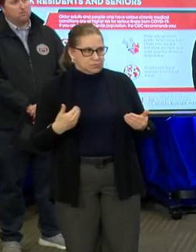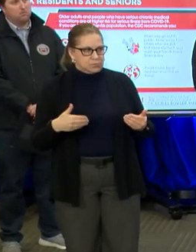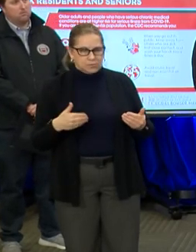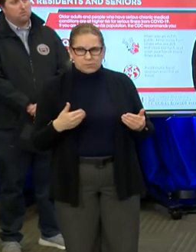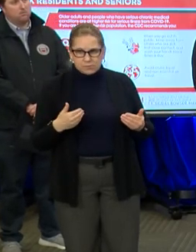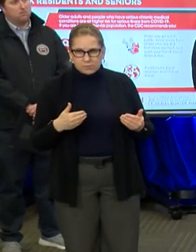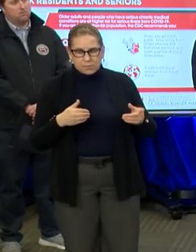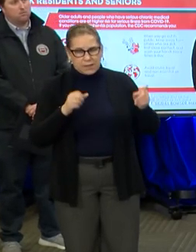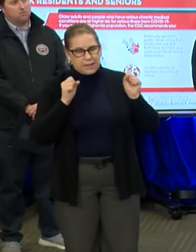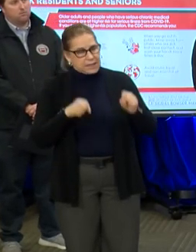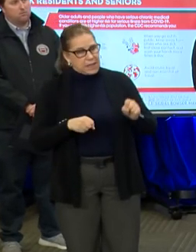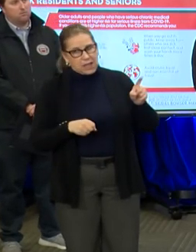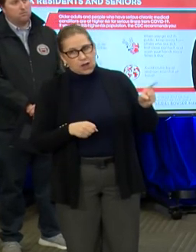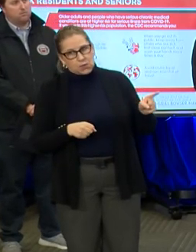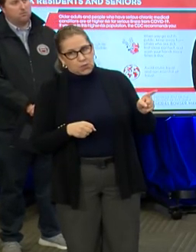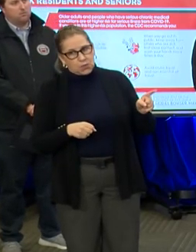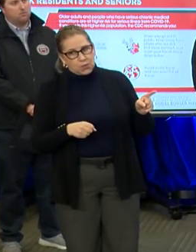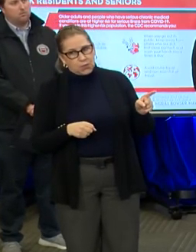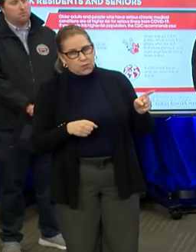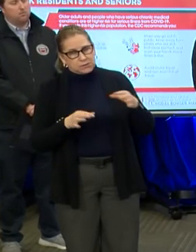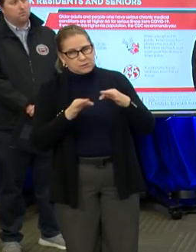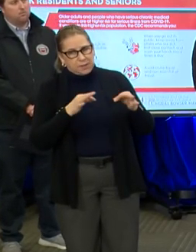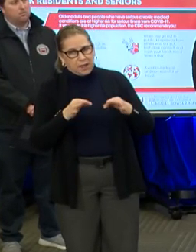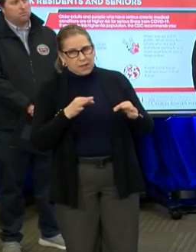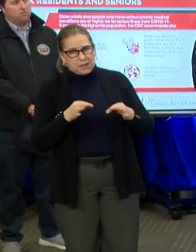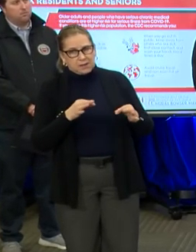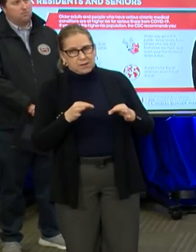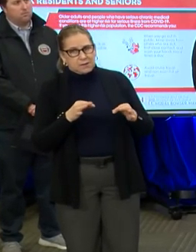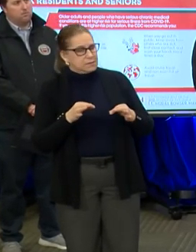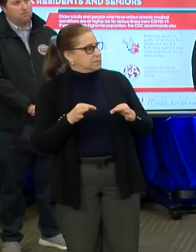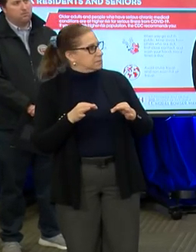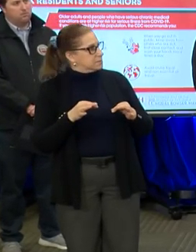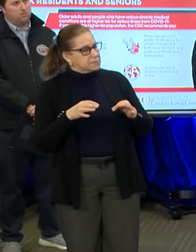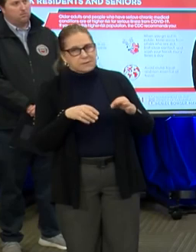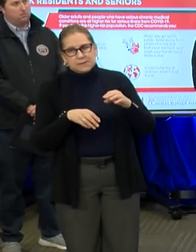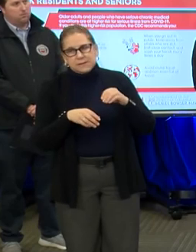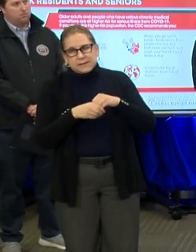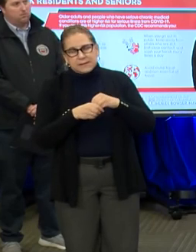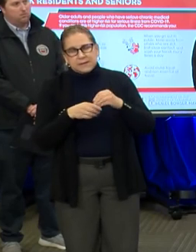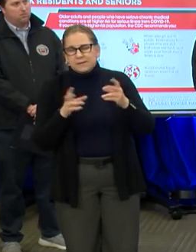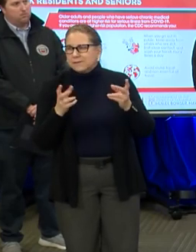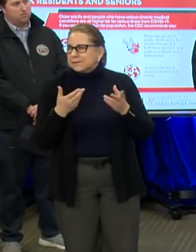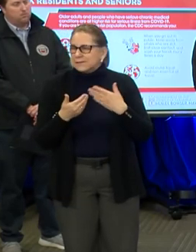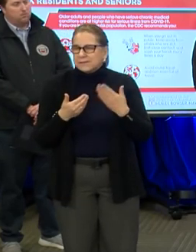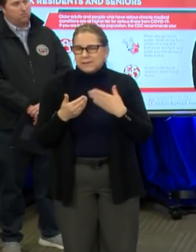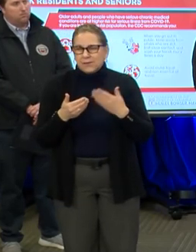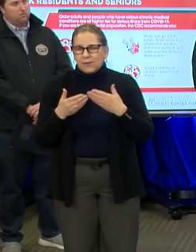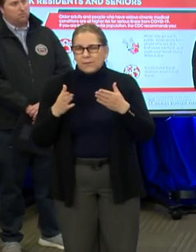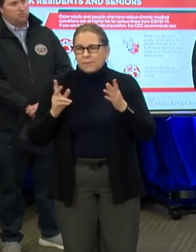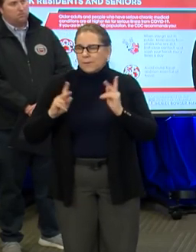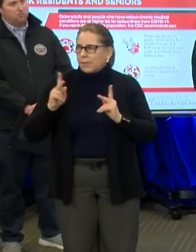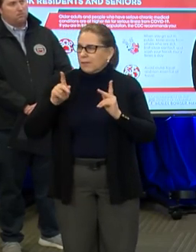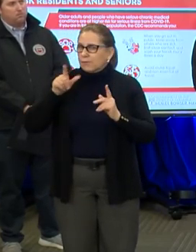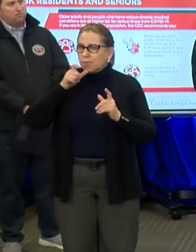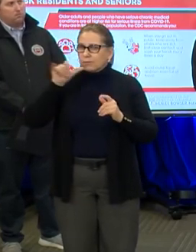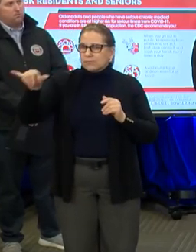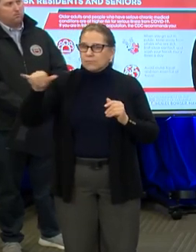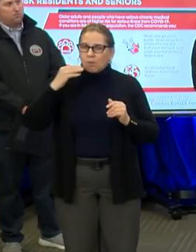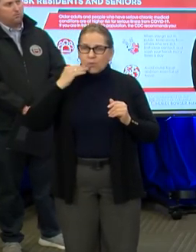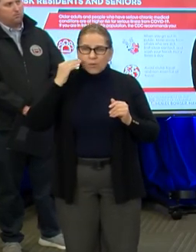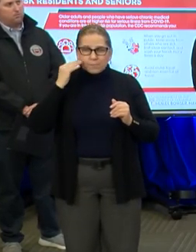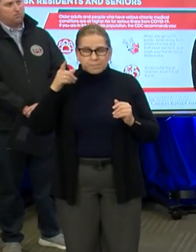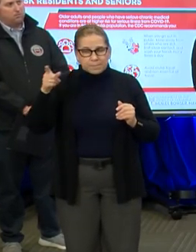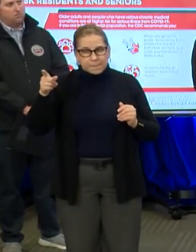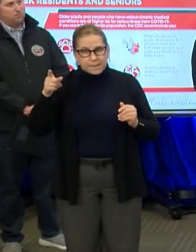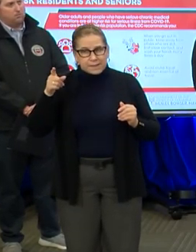just kind of break it down for people who are sitting at home right now sure. and want to get tested, don't know, is it going to get easier in the coming days,